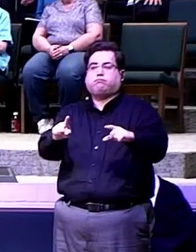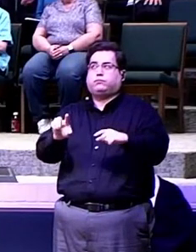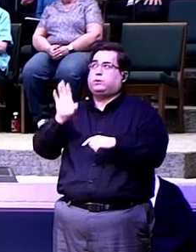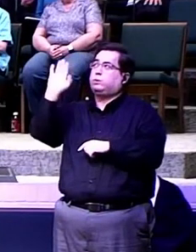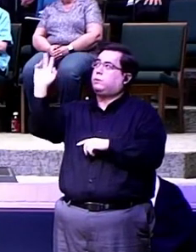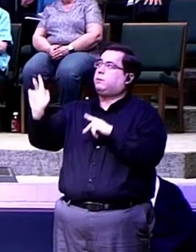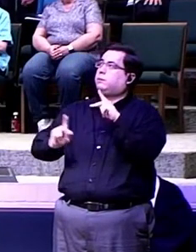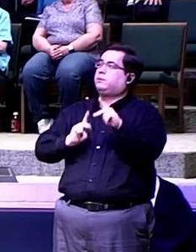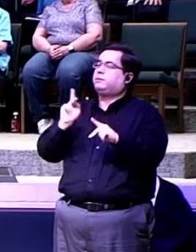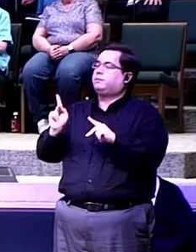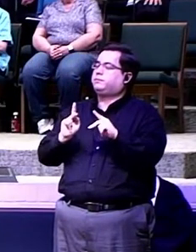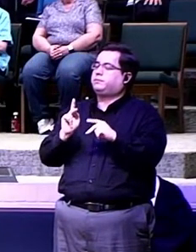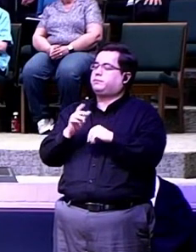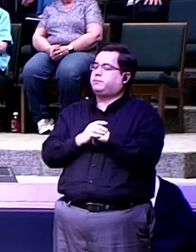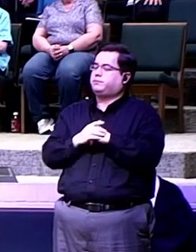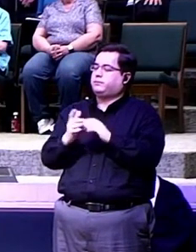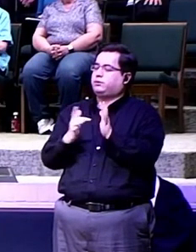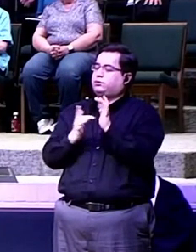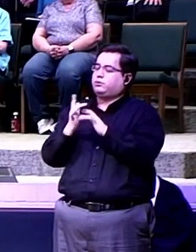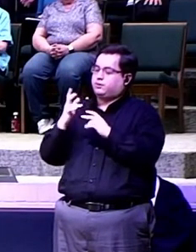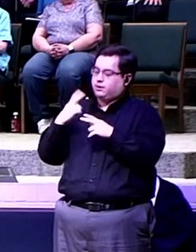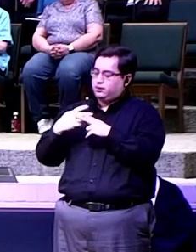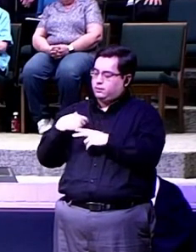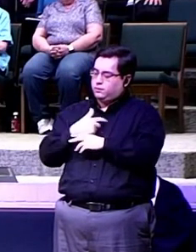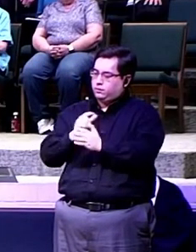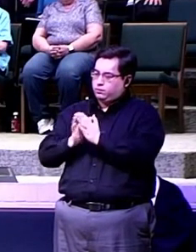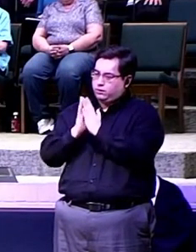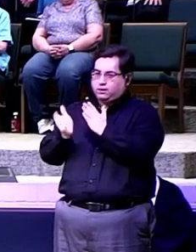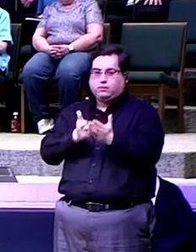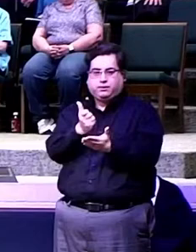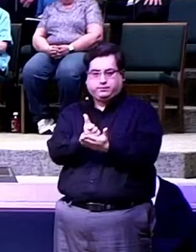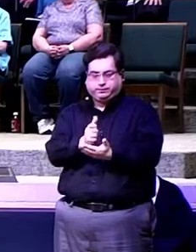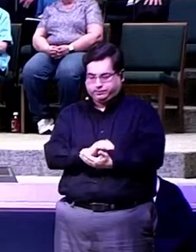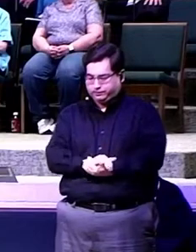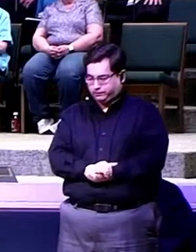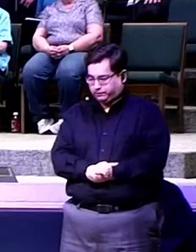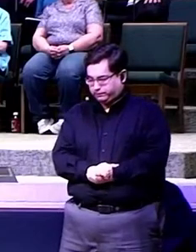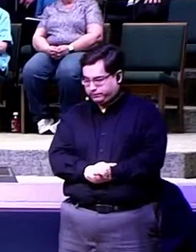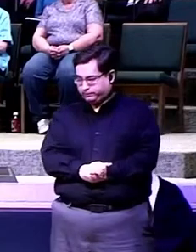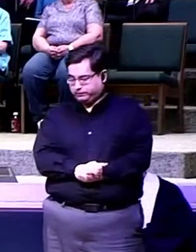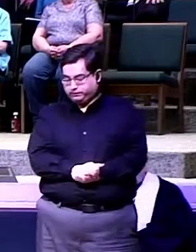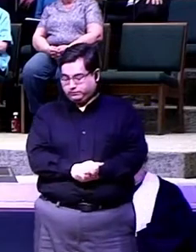people. In Jesus' name we pray. Amen.